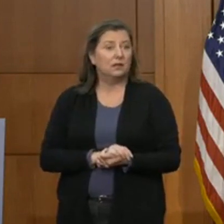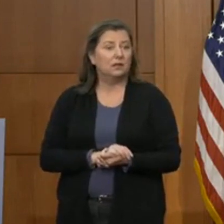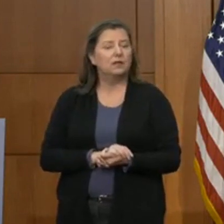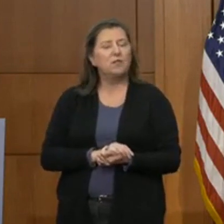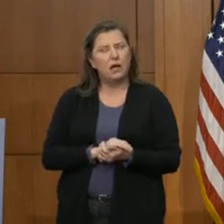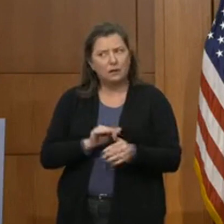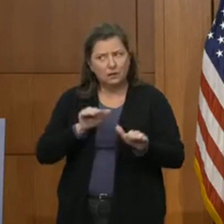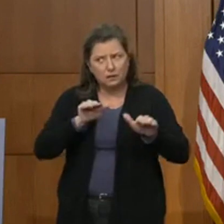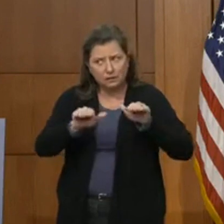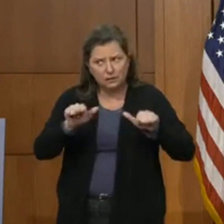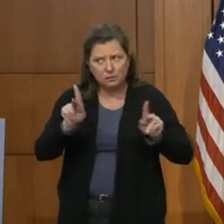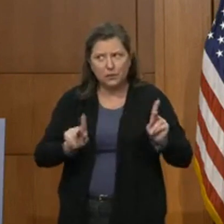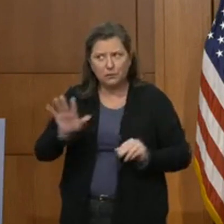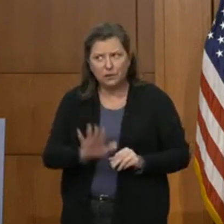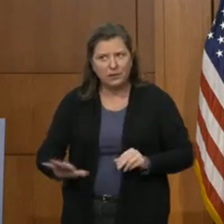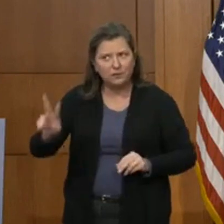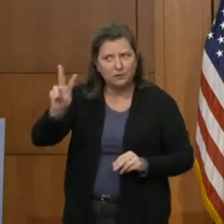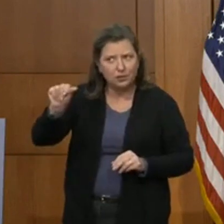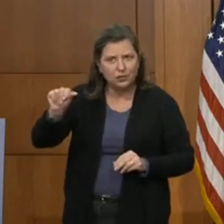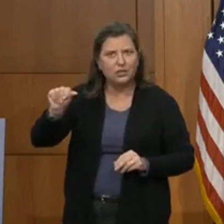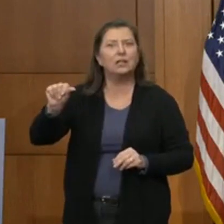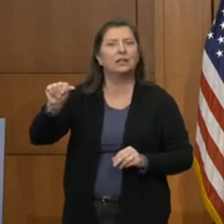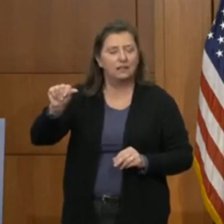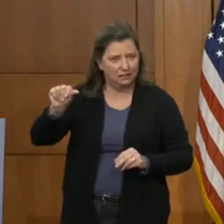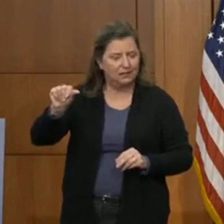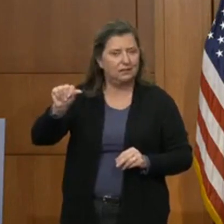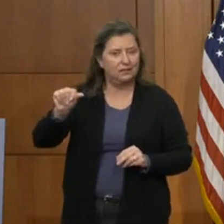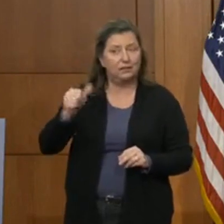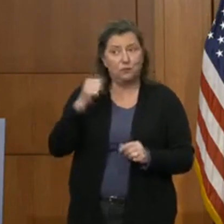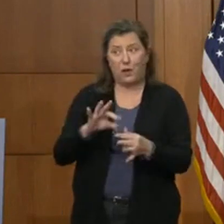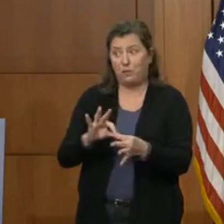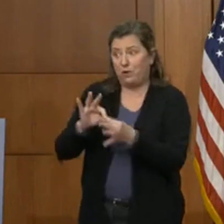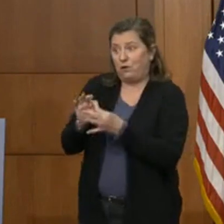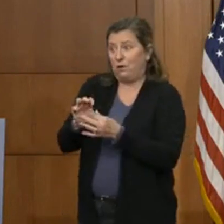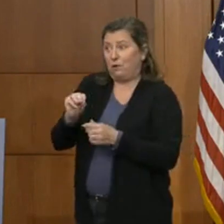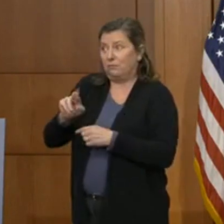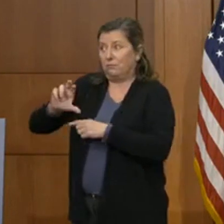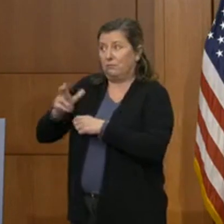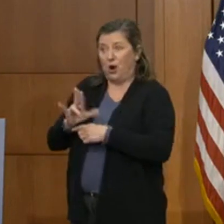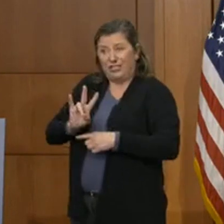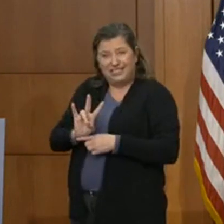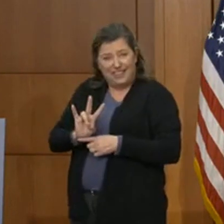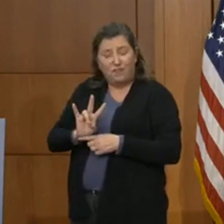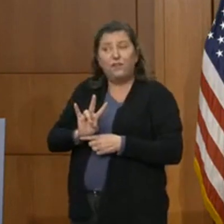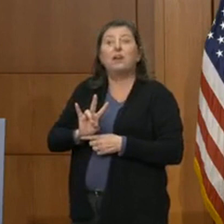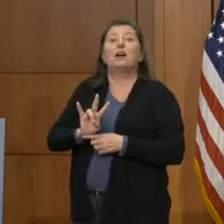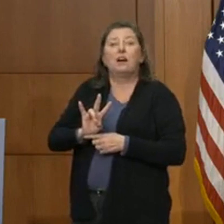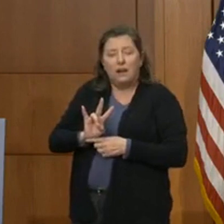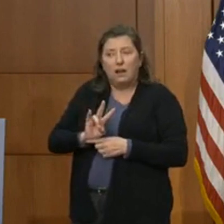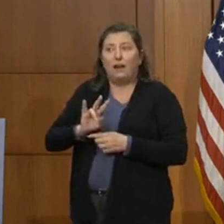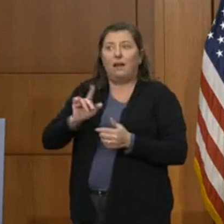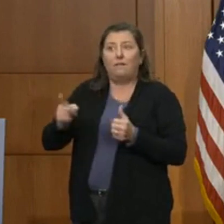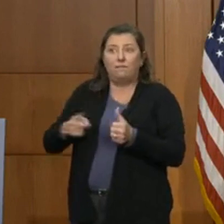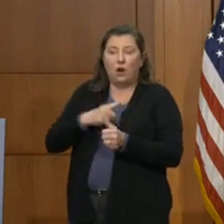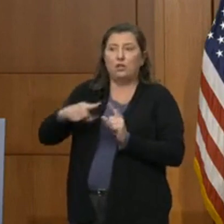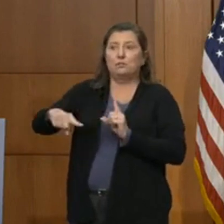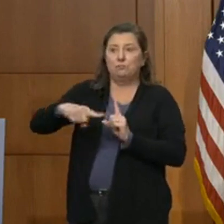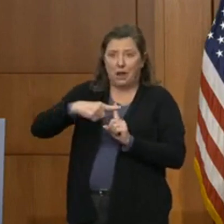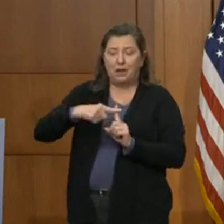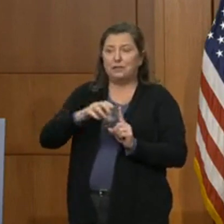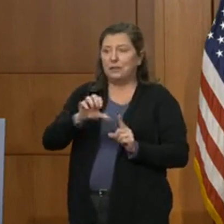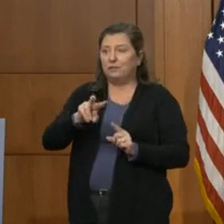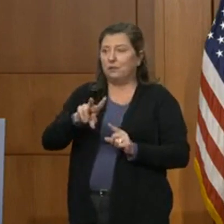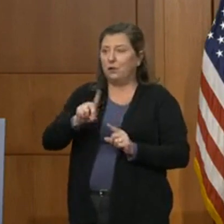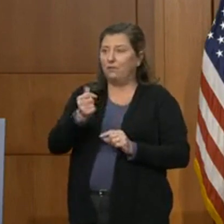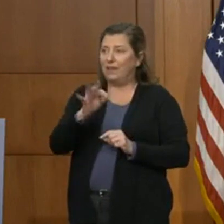remind Virginians, again, going back to the March 7th, that was our first positive case in Virginia,